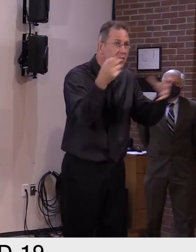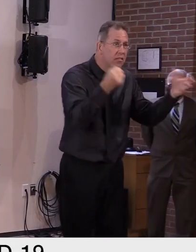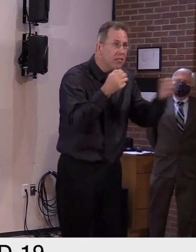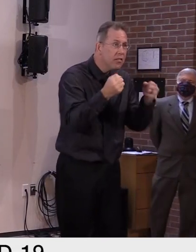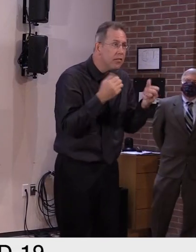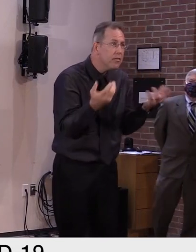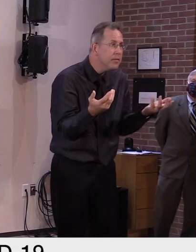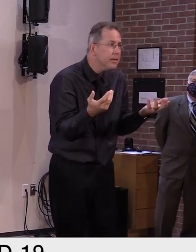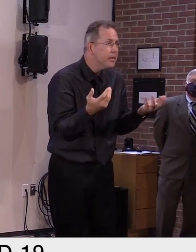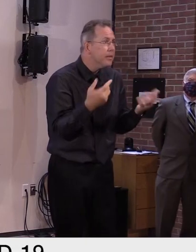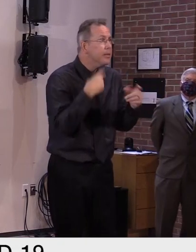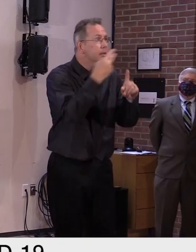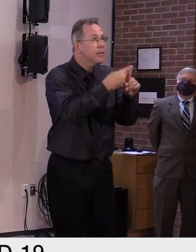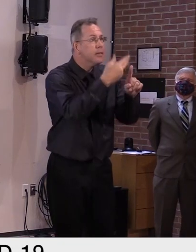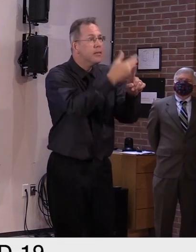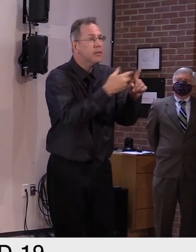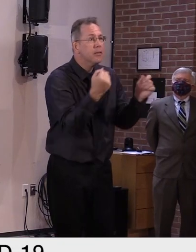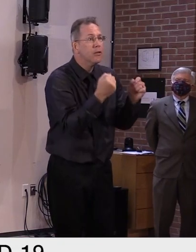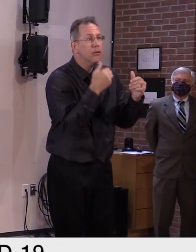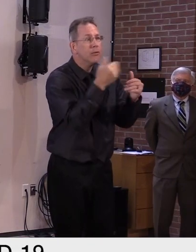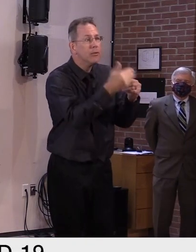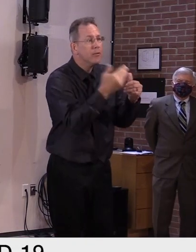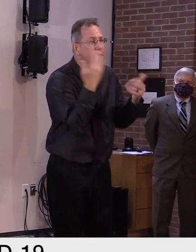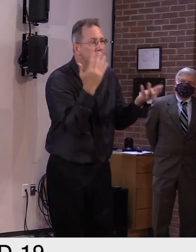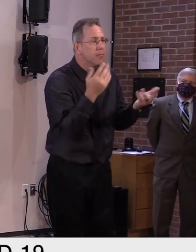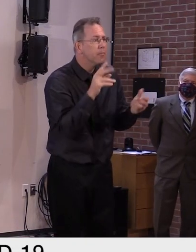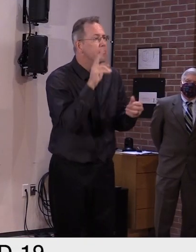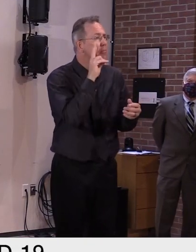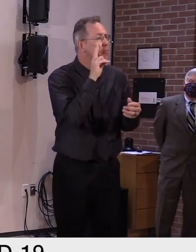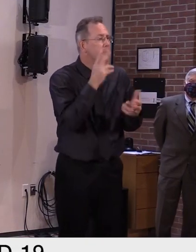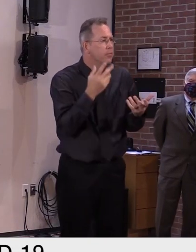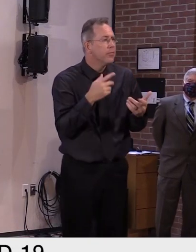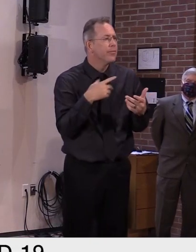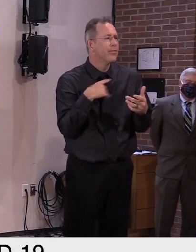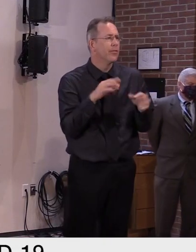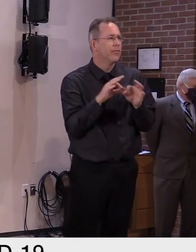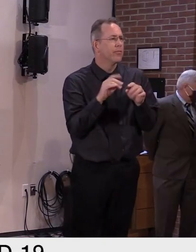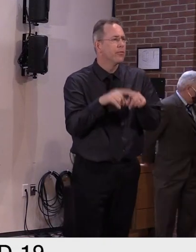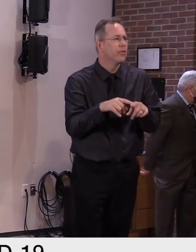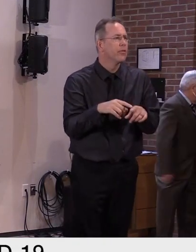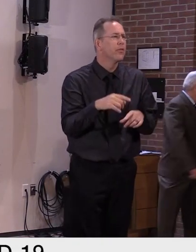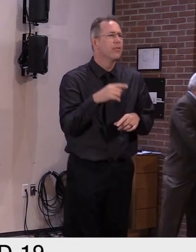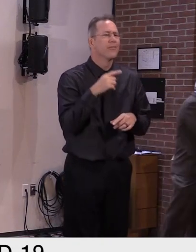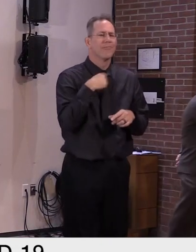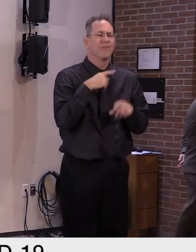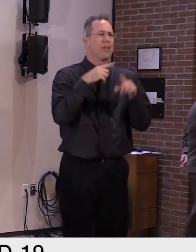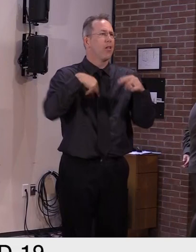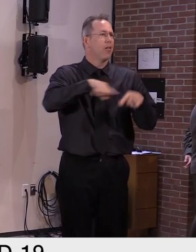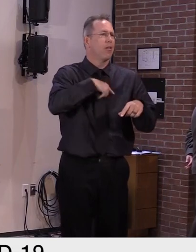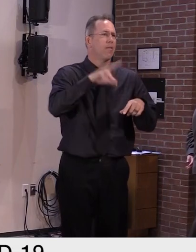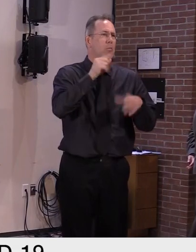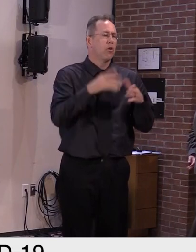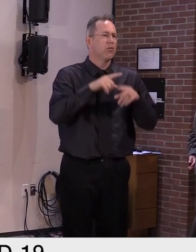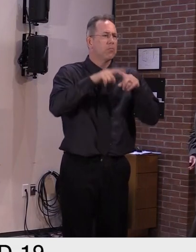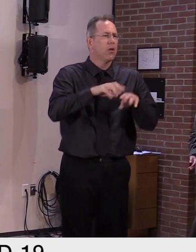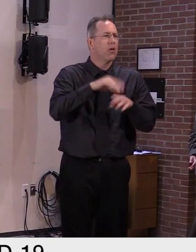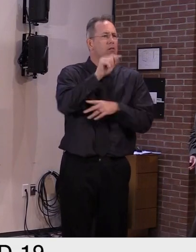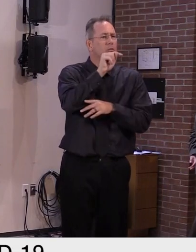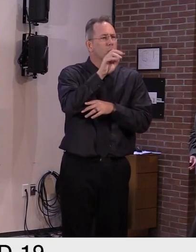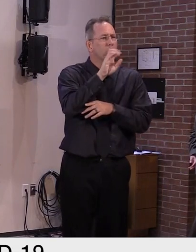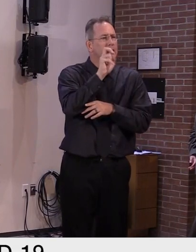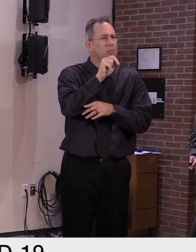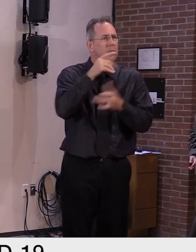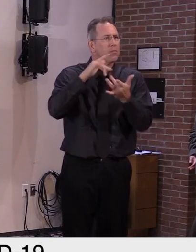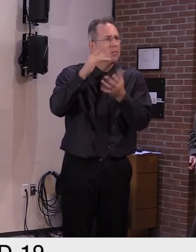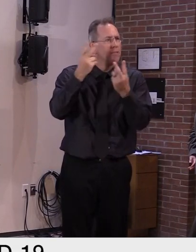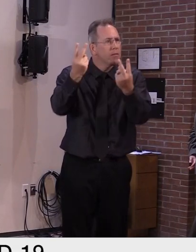we depend so much on tourism. And again, while we hope to have a little bit of an uptick in a